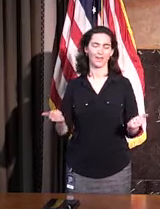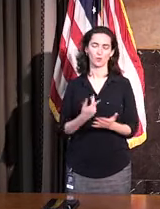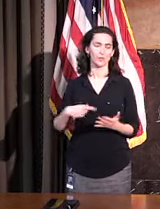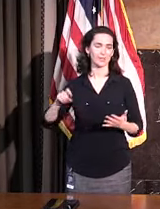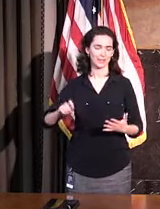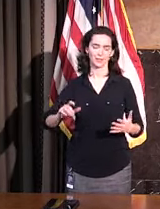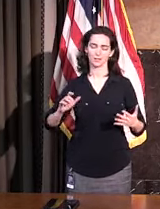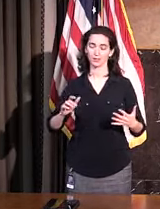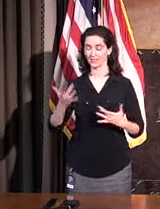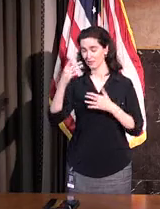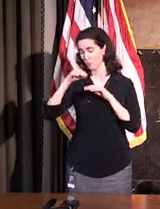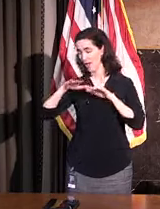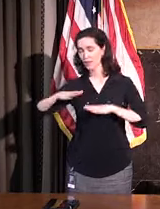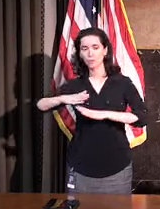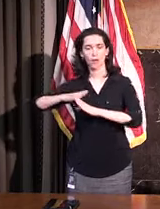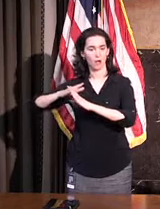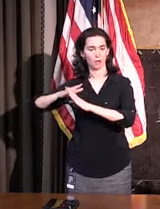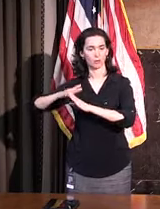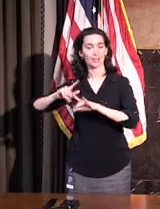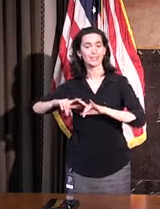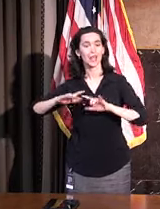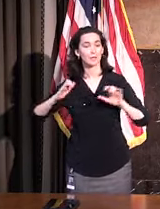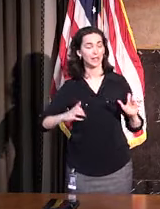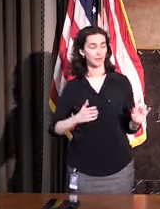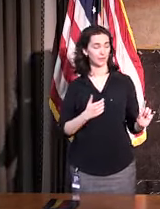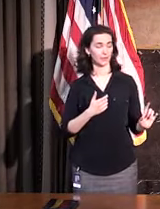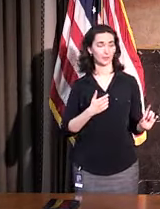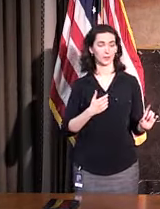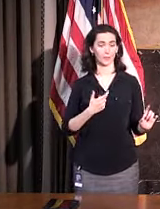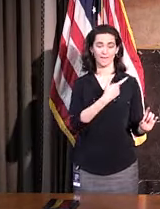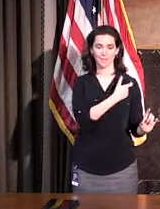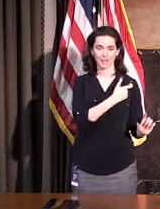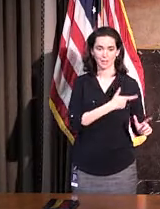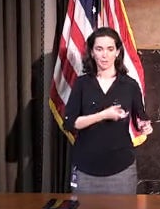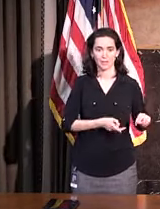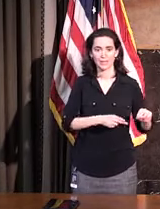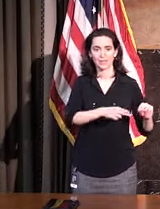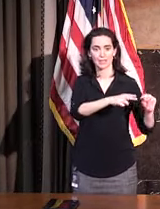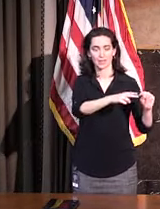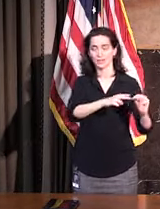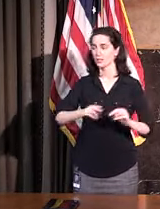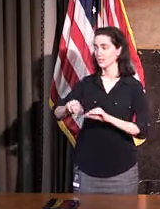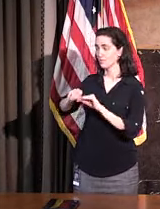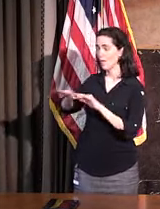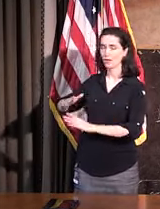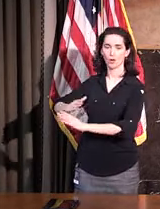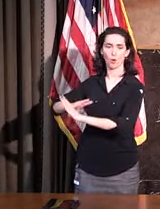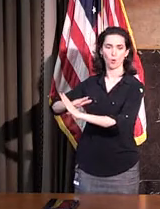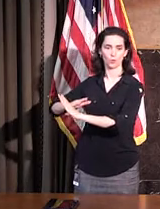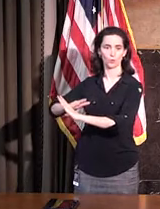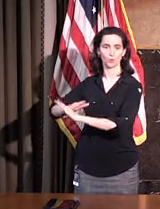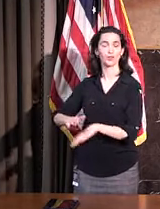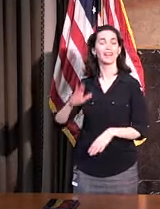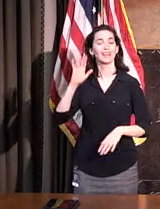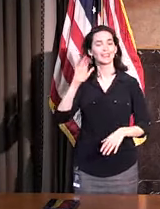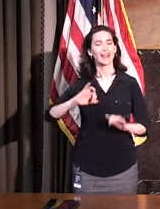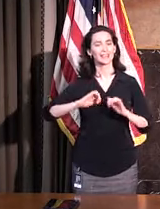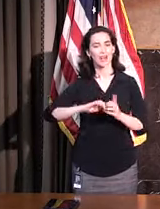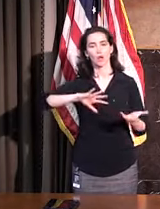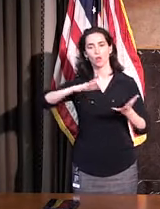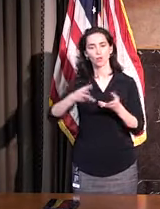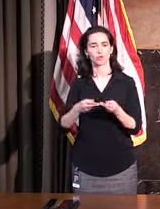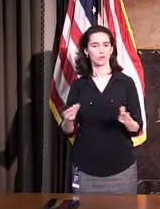to slow the transmission while we speed the vaccination. That's how we get out of this, and that's